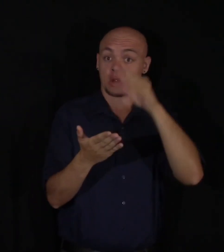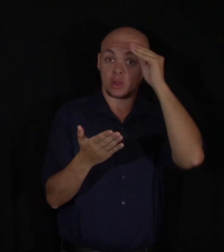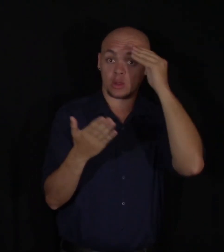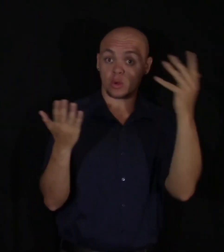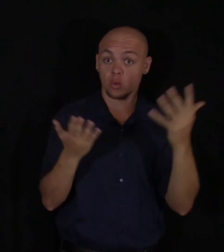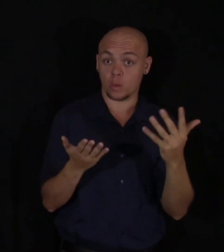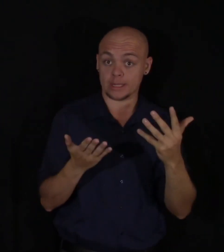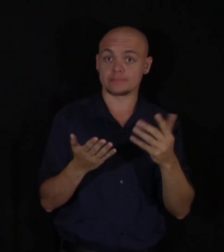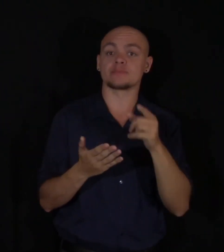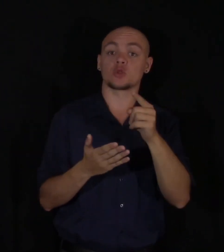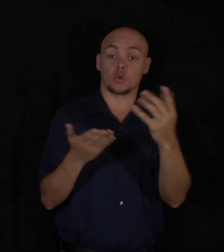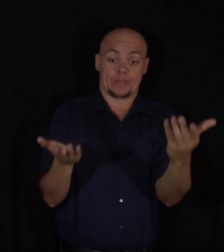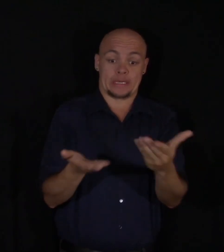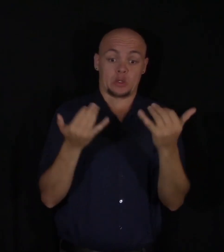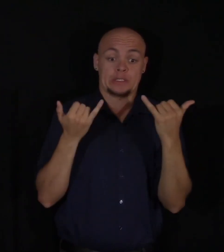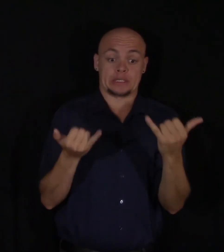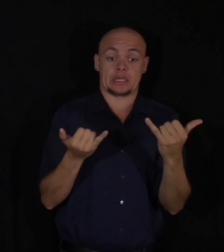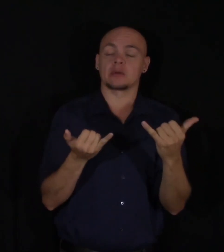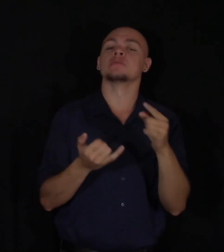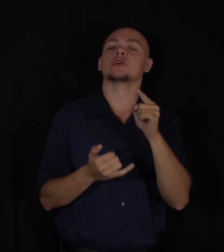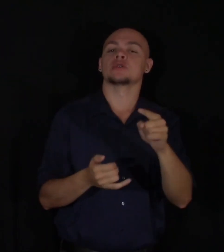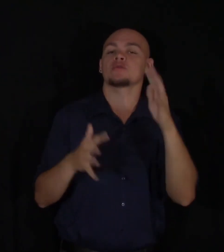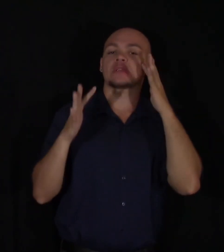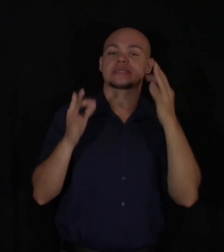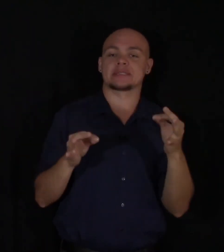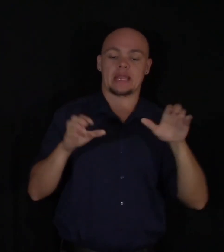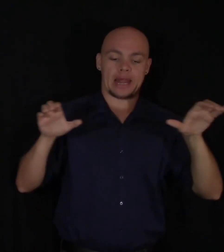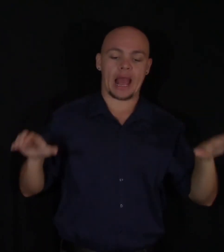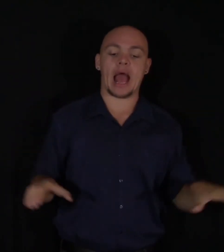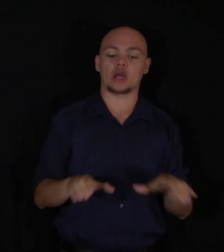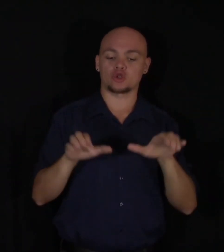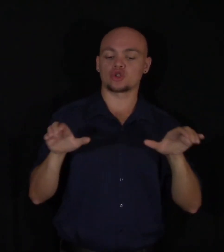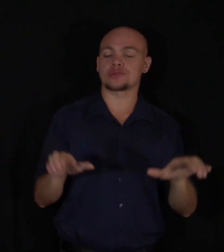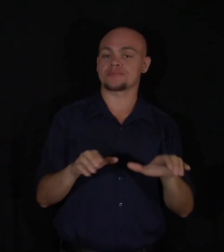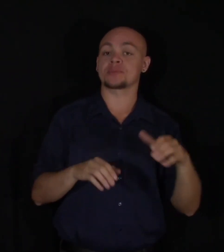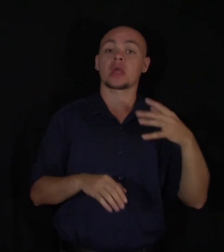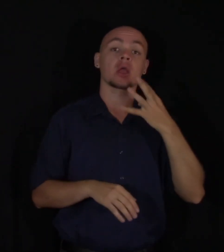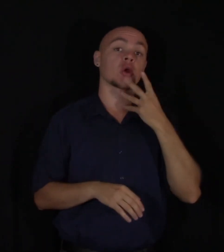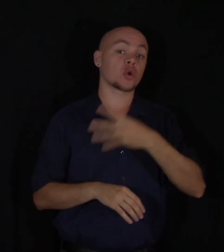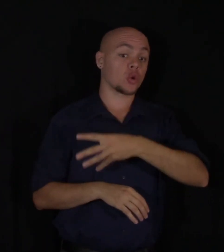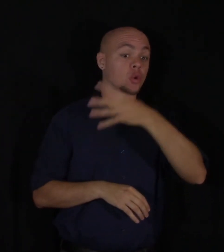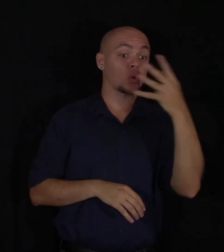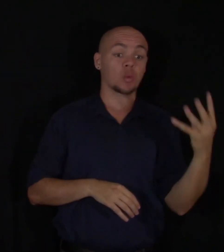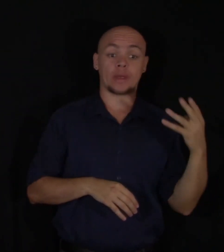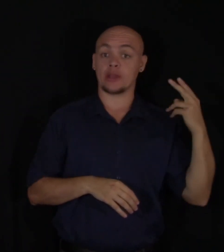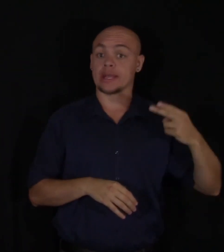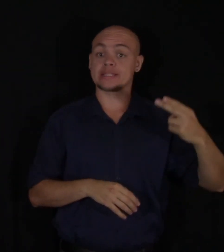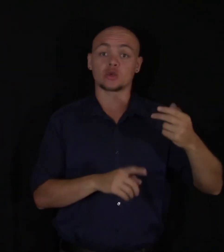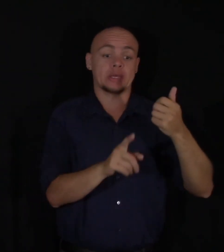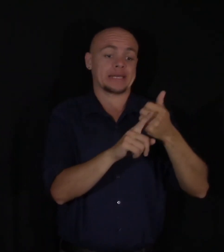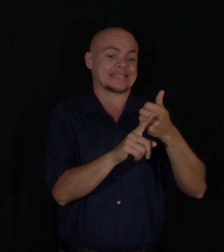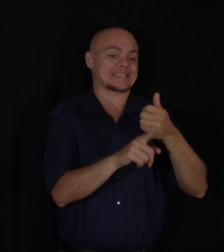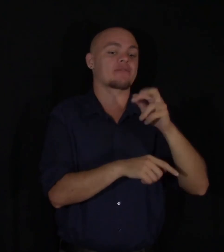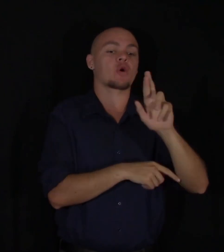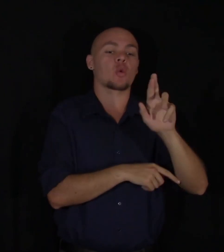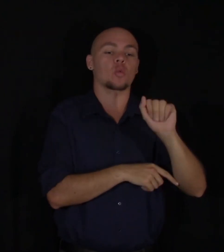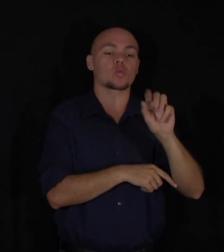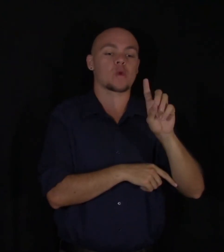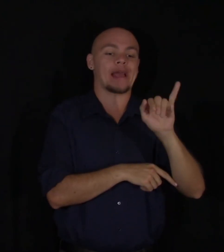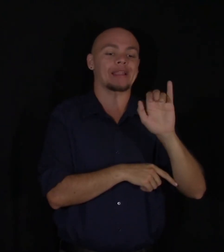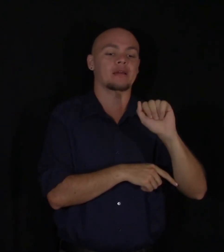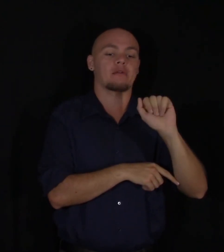Inherently for being here today, you have chosen action. Queer history is radical. I urge you to be a part